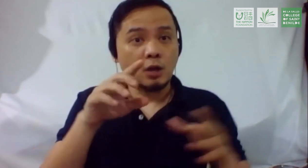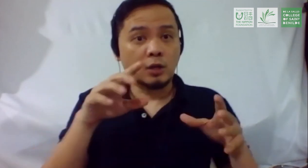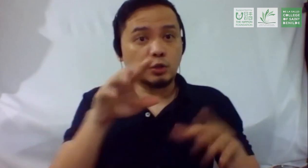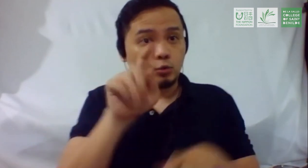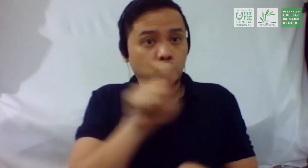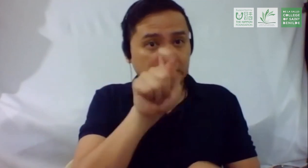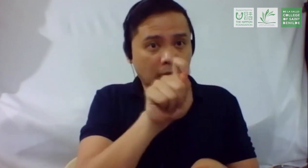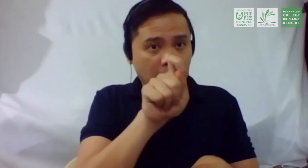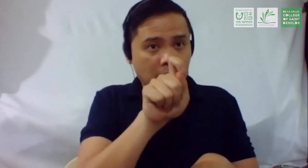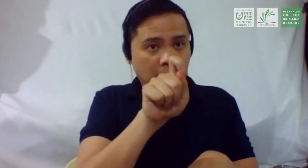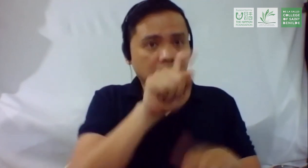2 days.